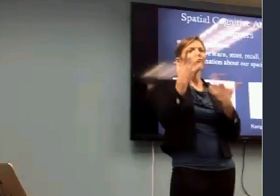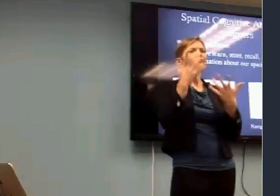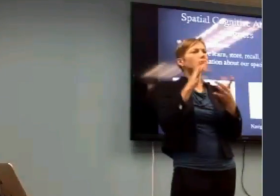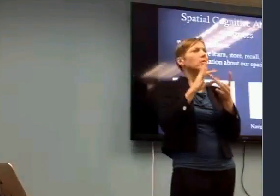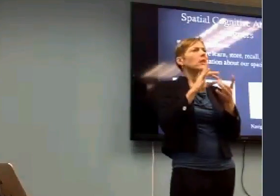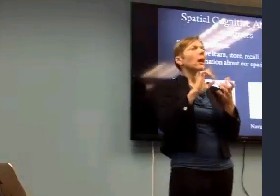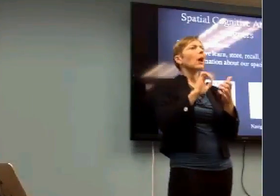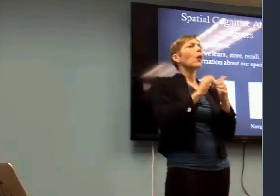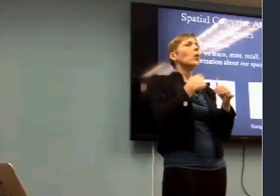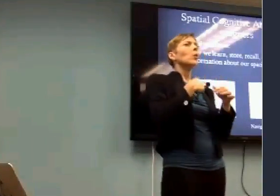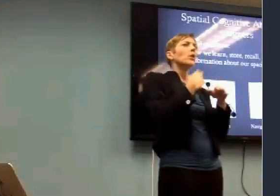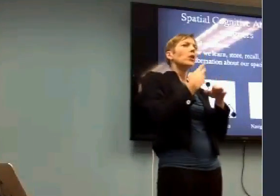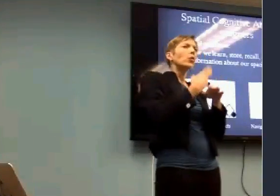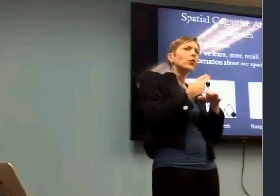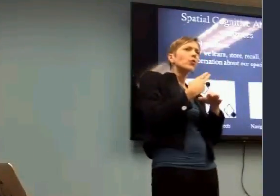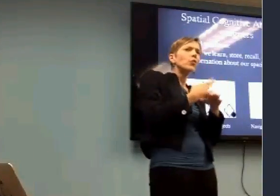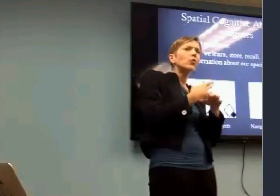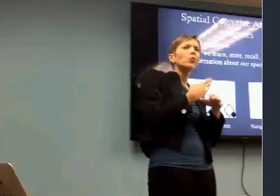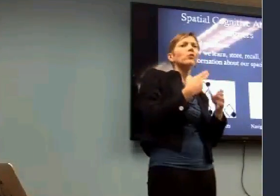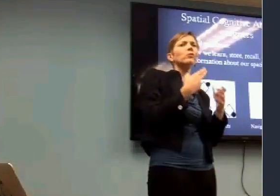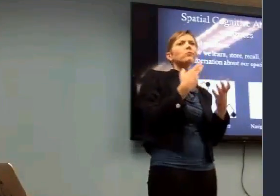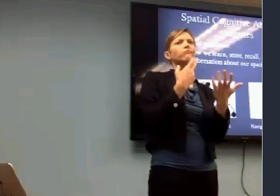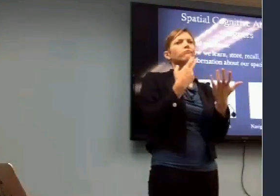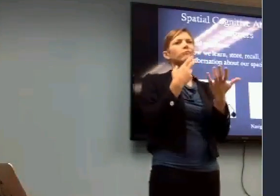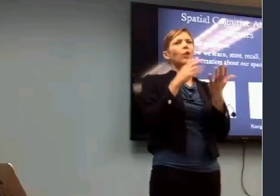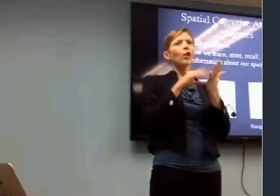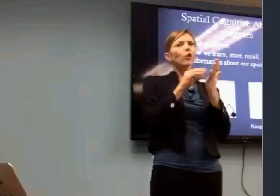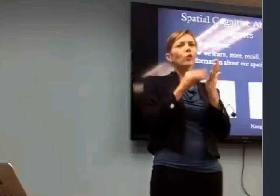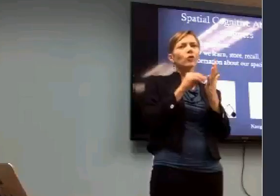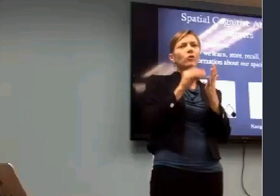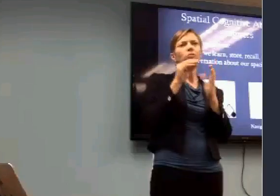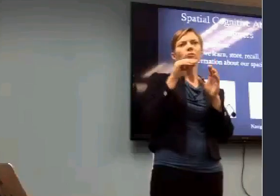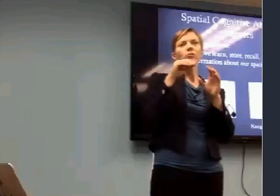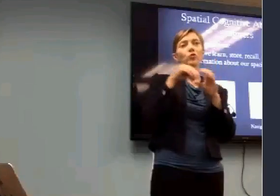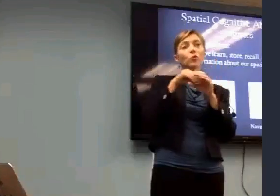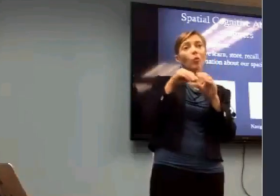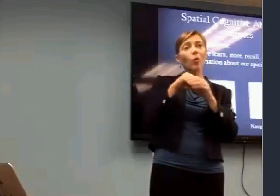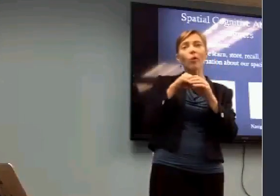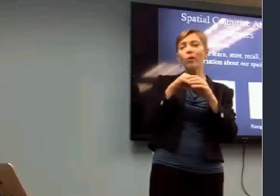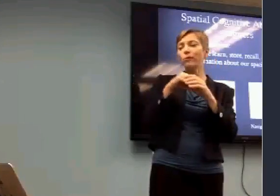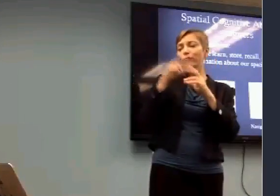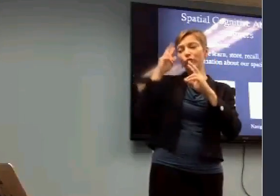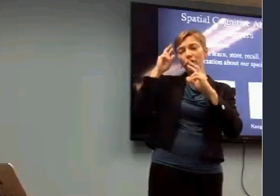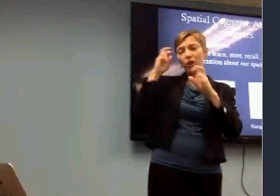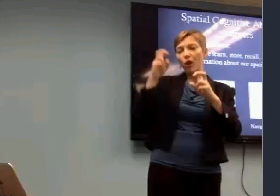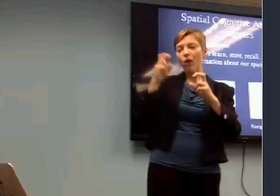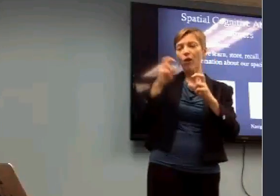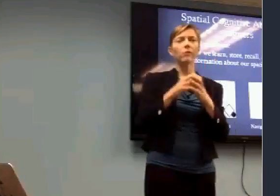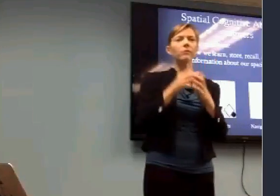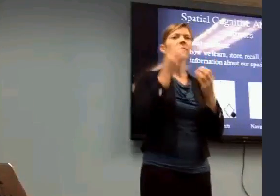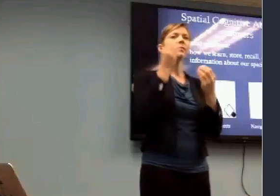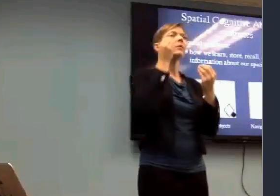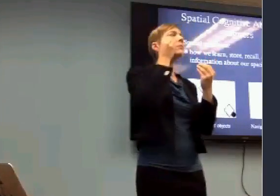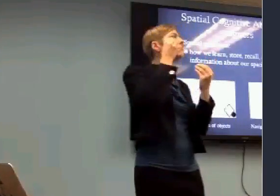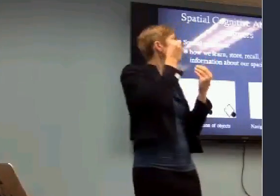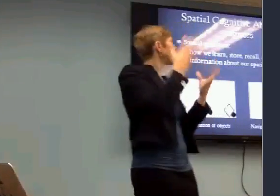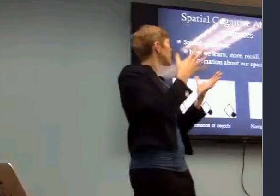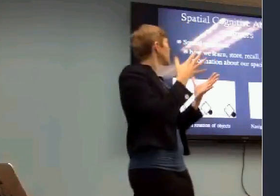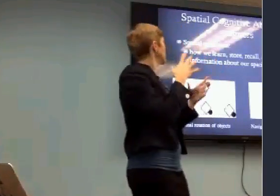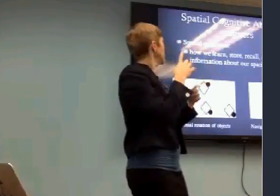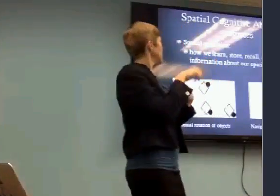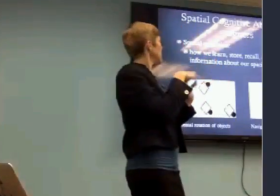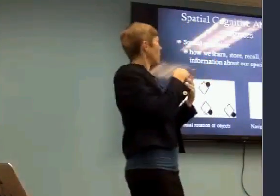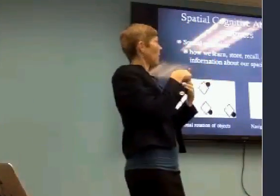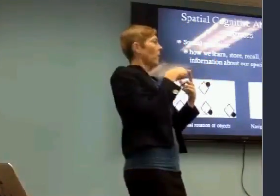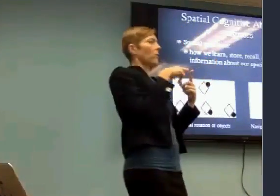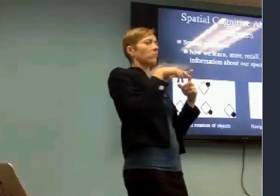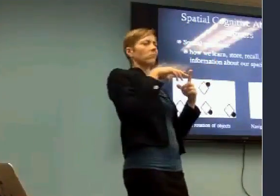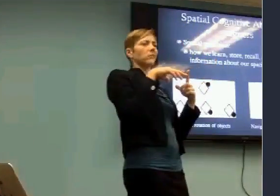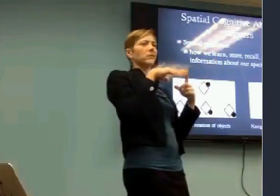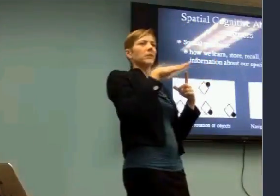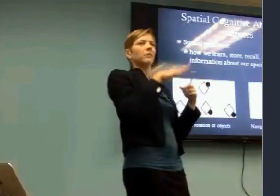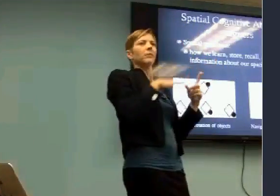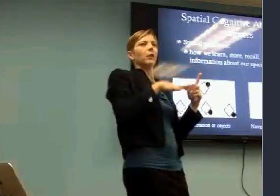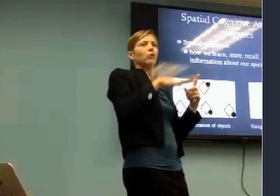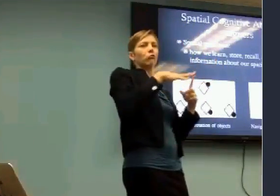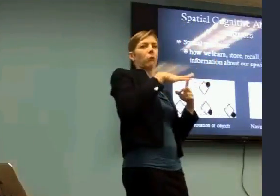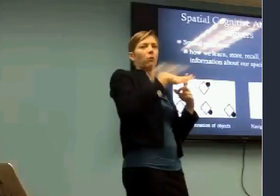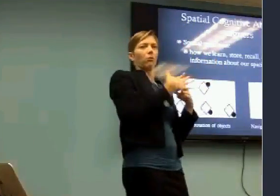Spatial cognition refers to the ways that we use, how we use, learn, store, recall information about